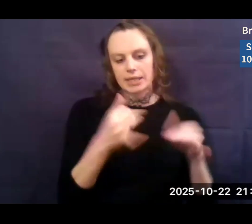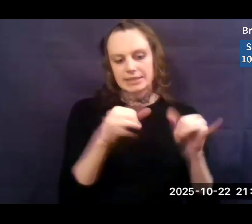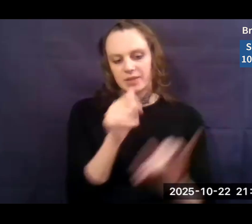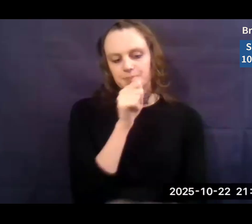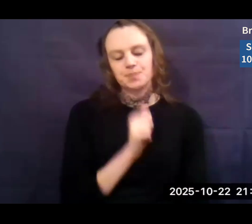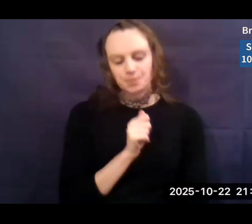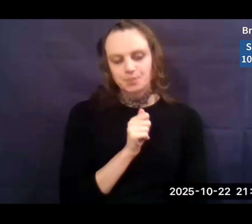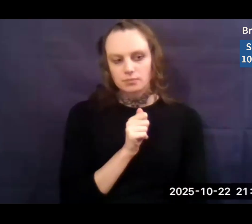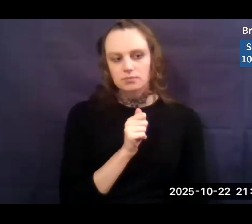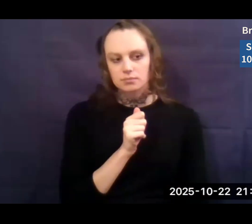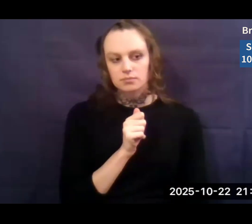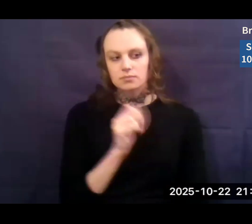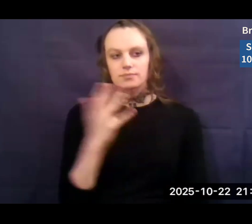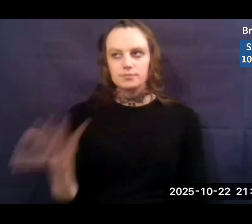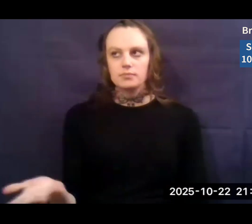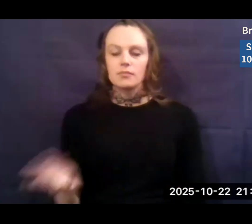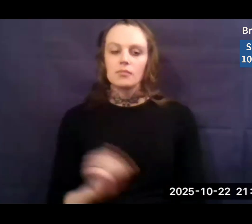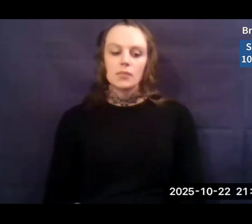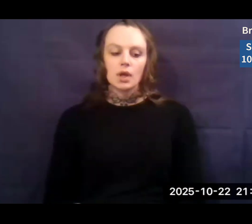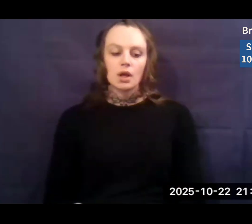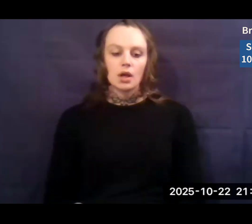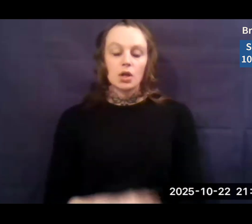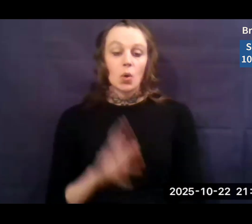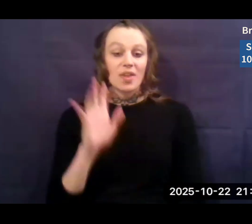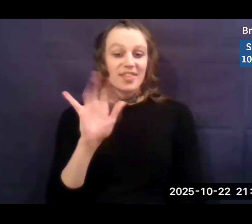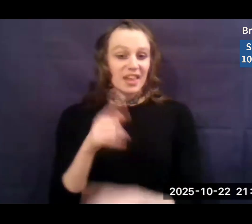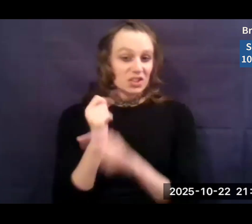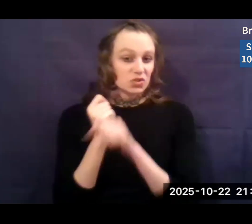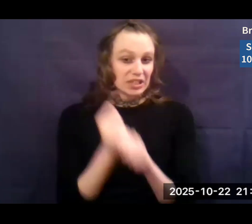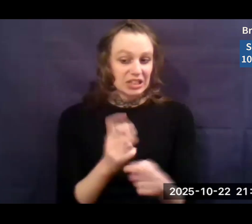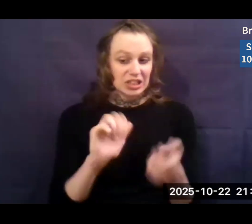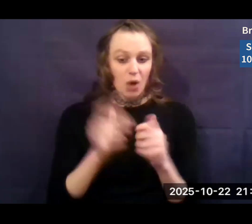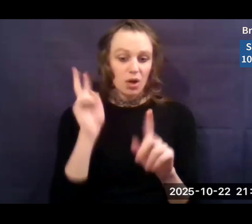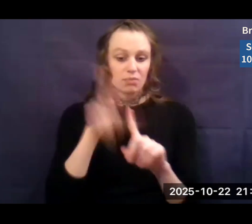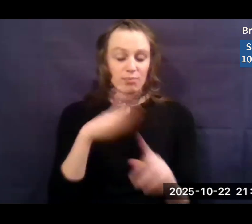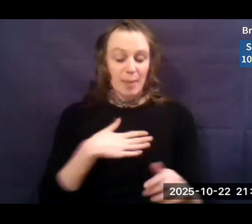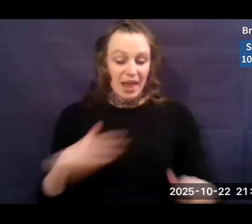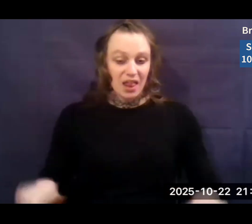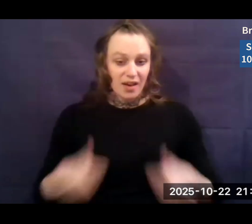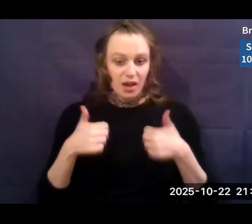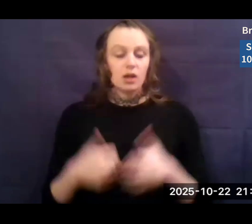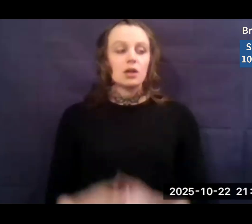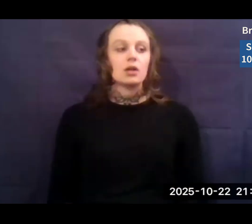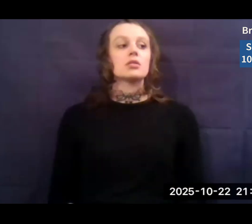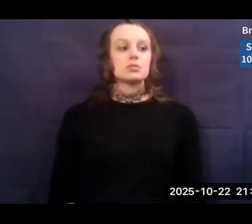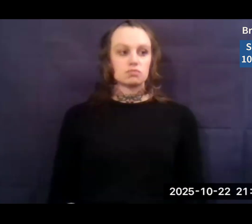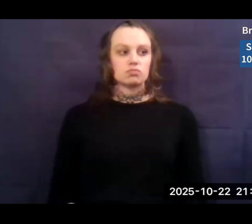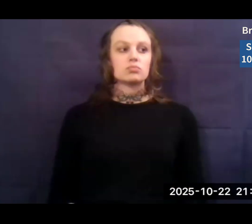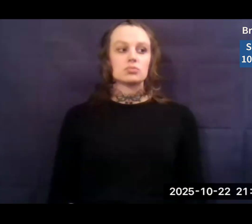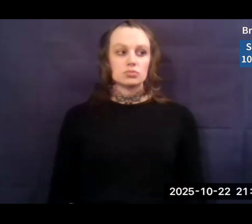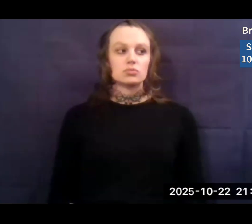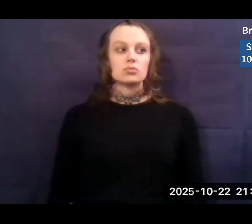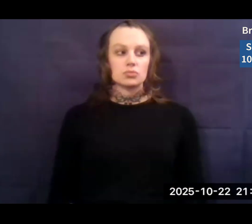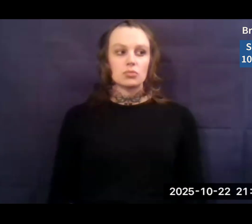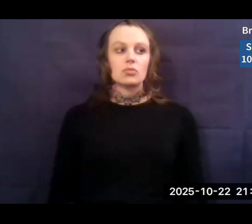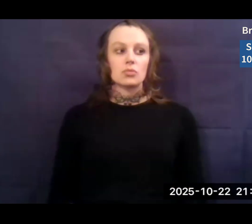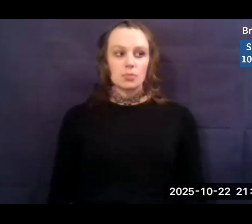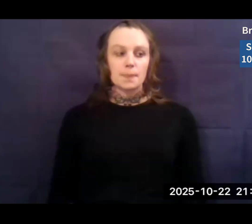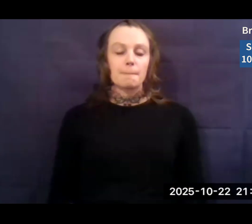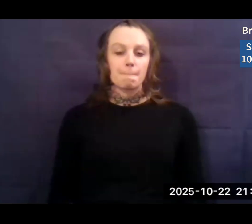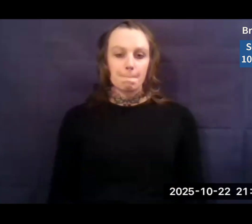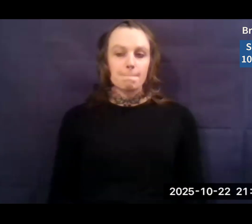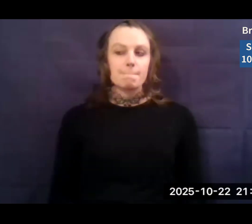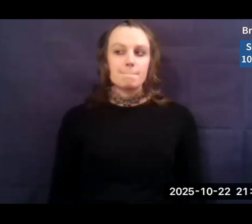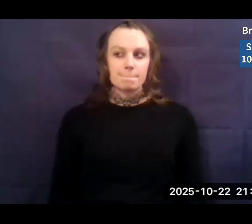suffers. So, the way that I apply that to my life, I think about